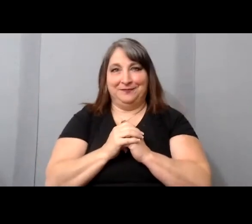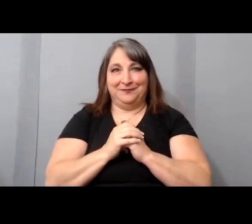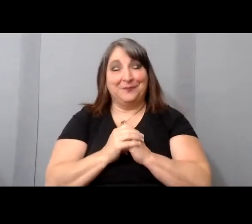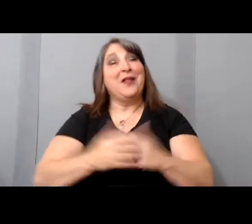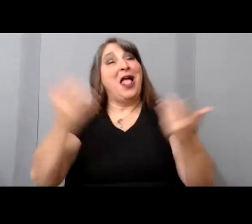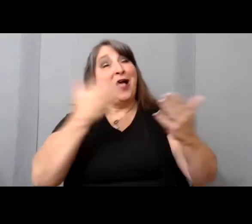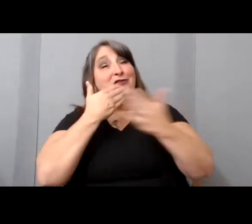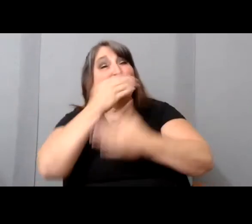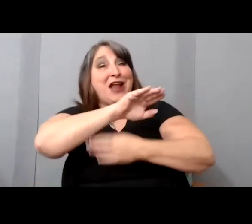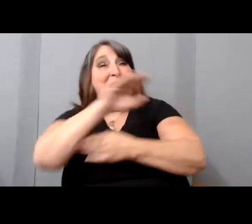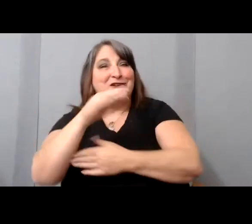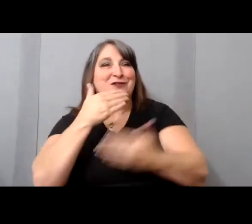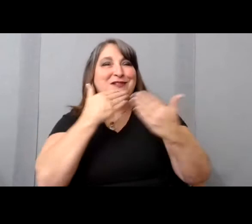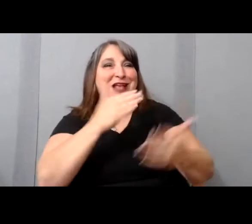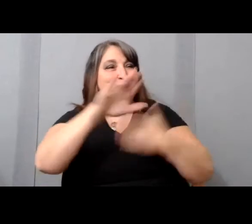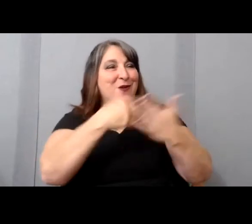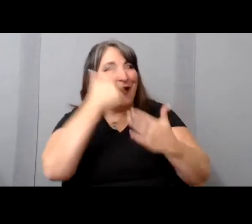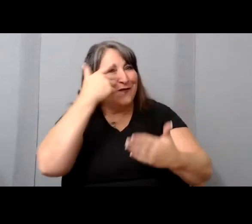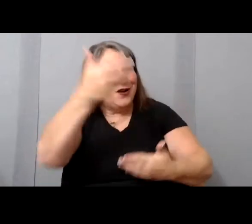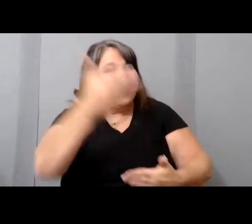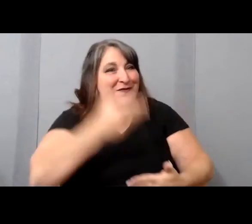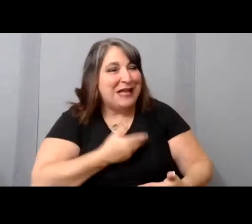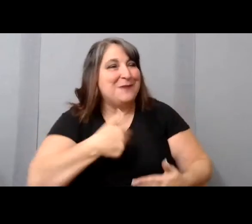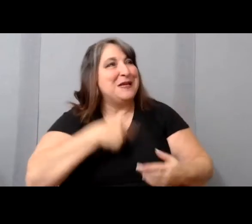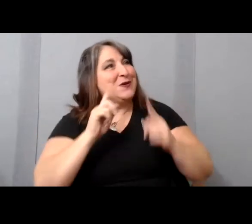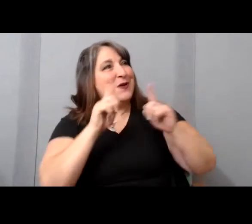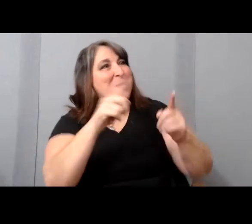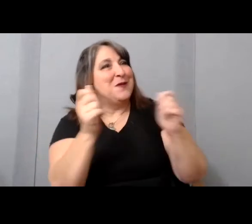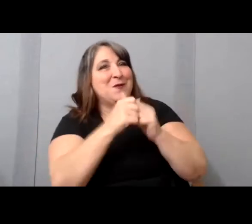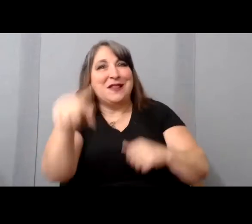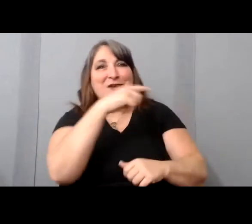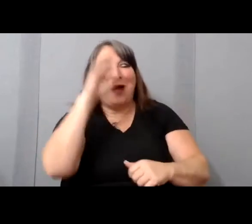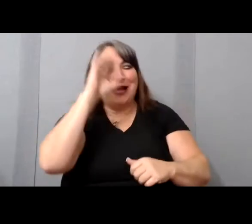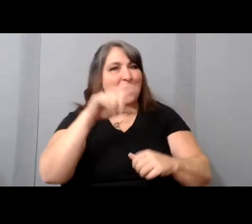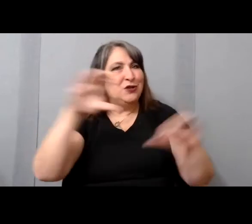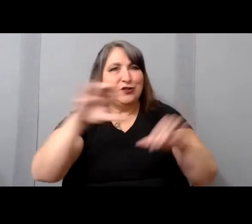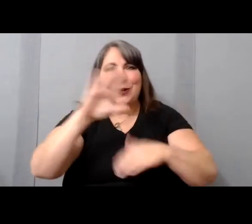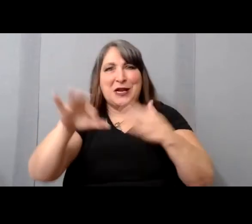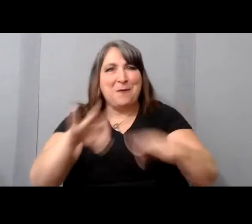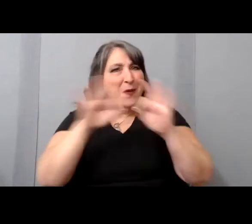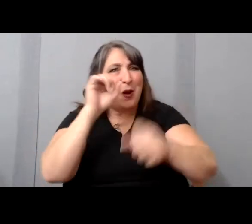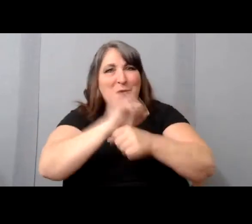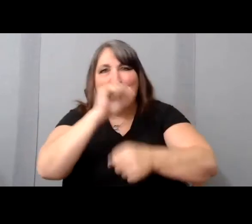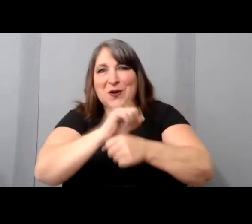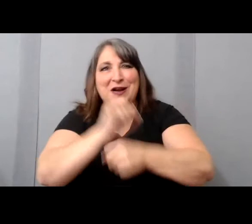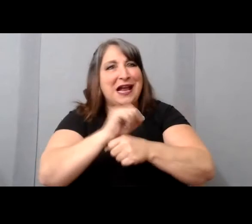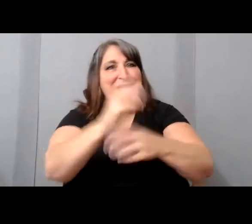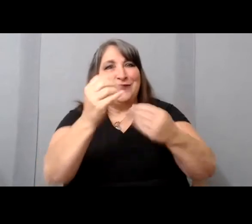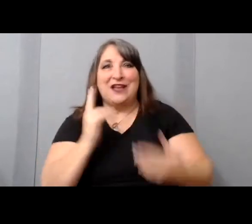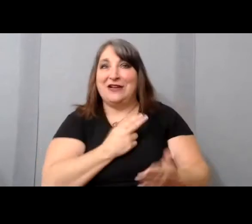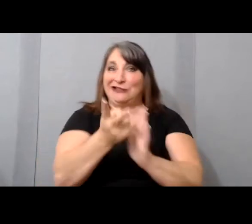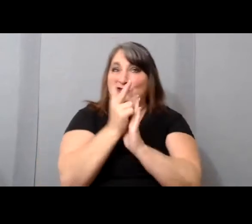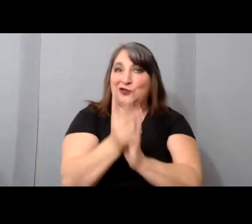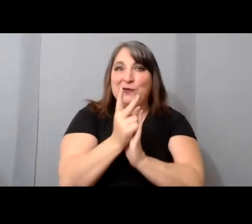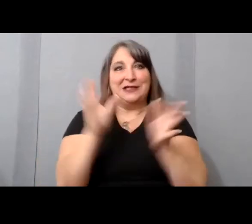Well, good afternoon, and thank you all for the invitation to be with you. I know you're doing important work, and you've given us about 2 minutes to tell